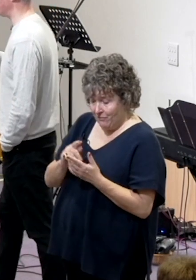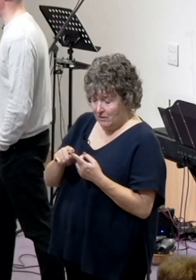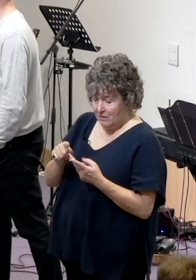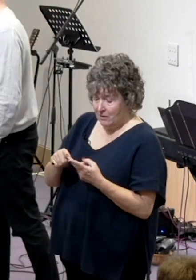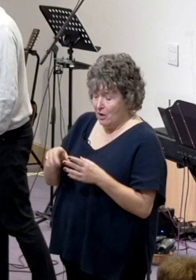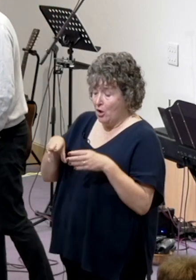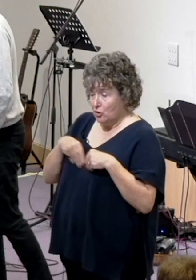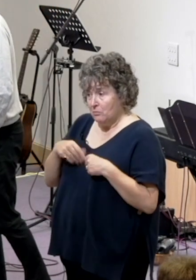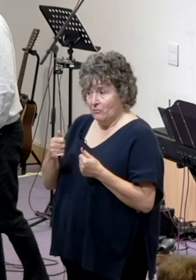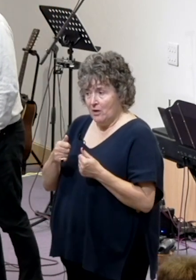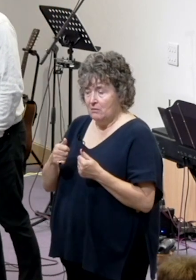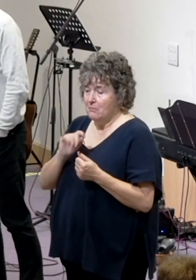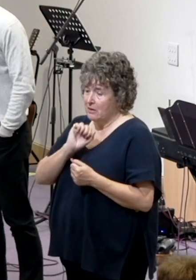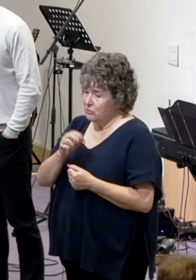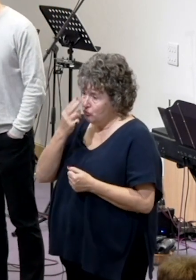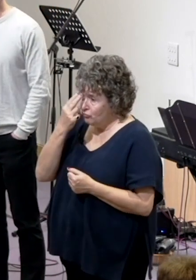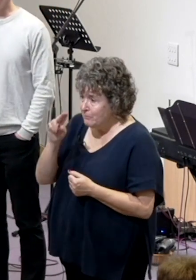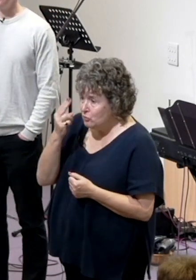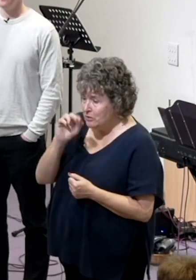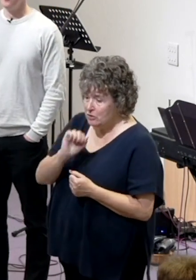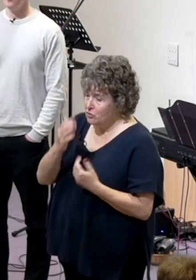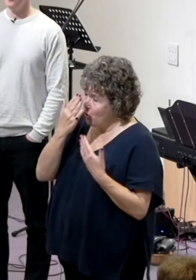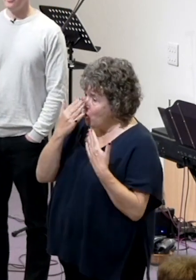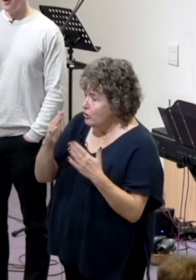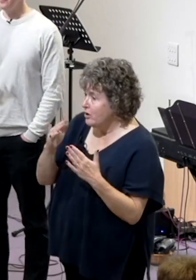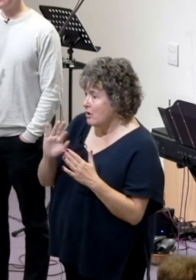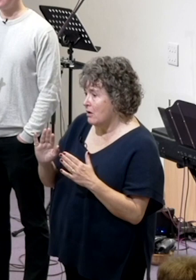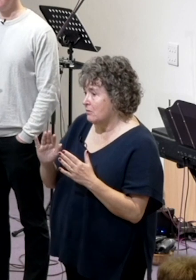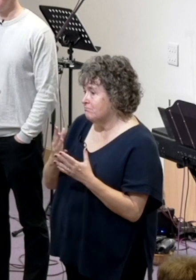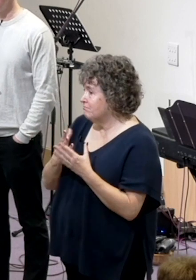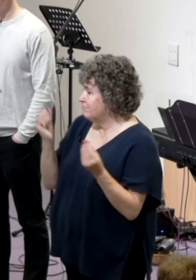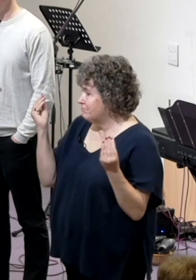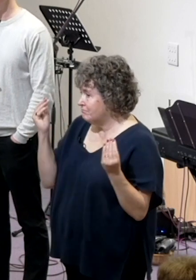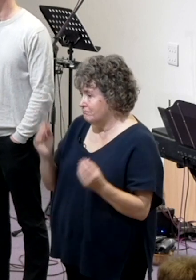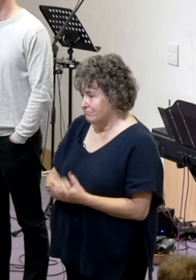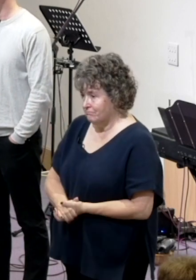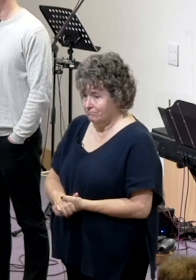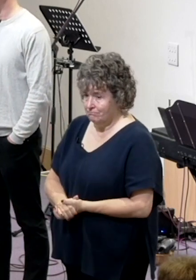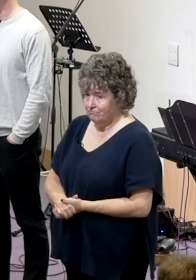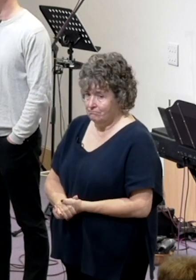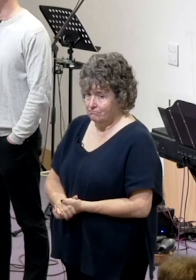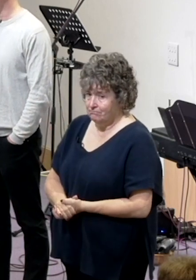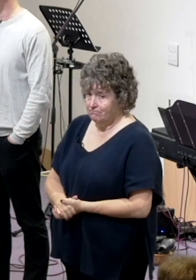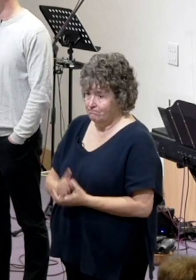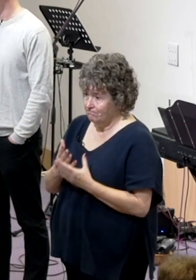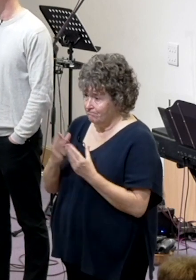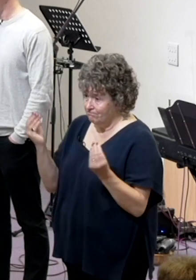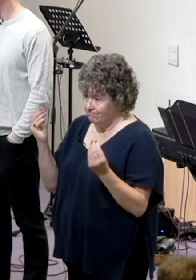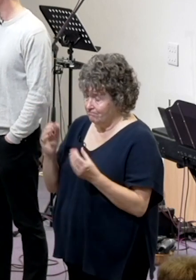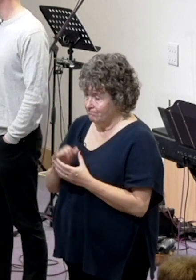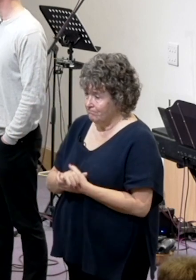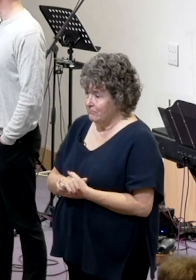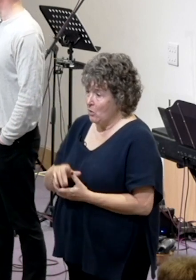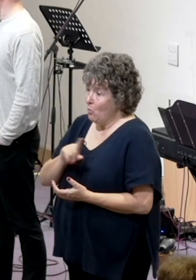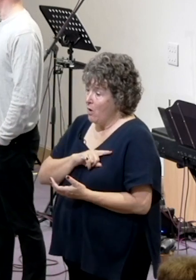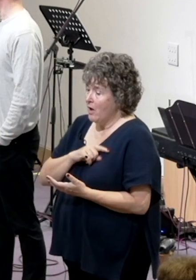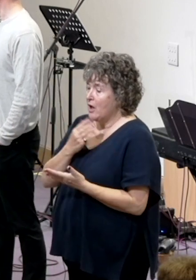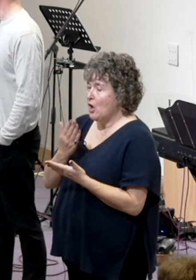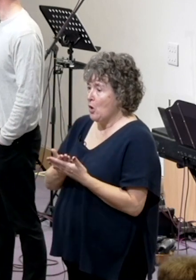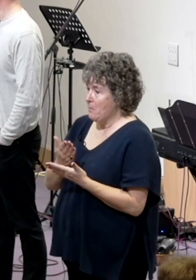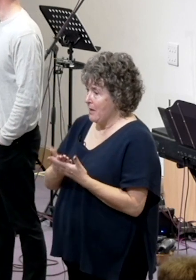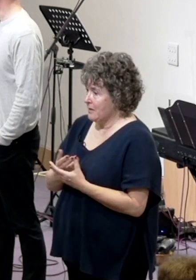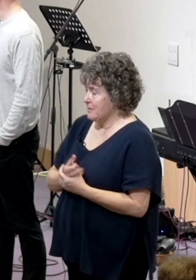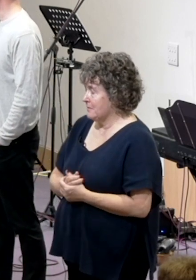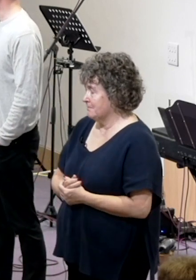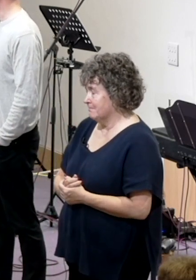his reputation and his honour were lost in the eyes of many people because he obeyed what